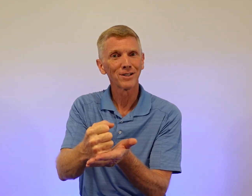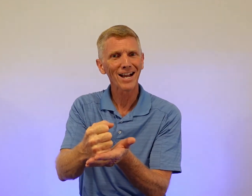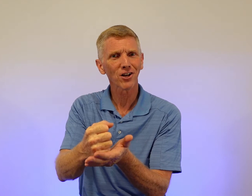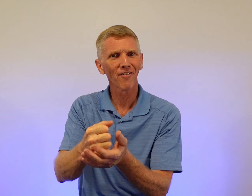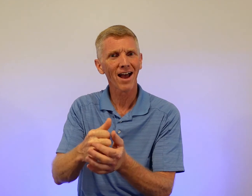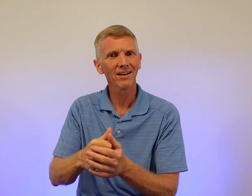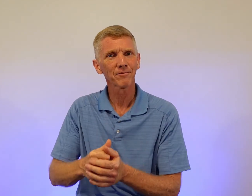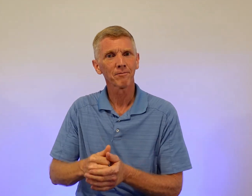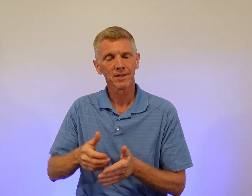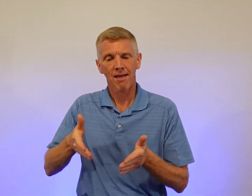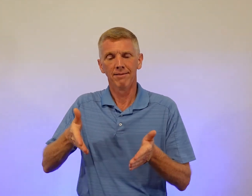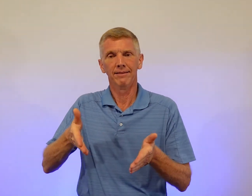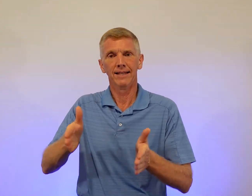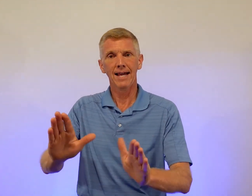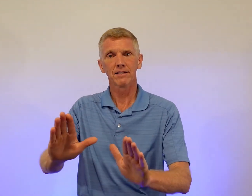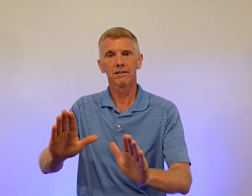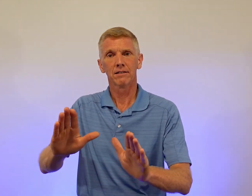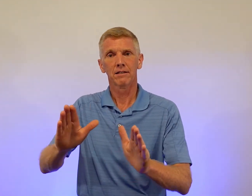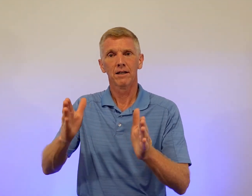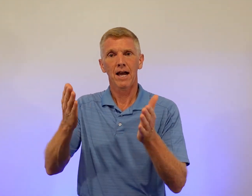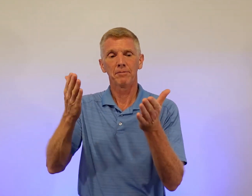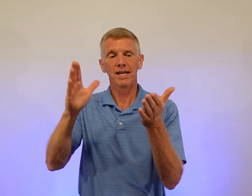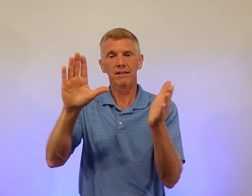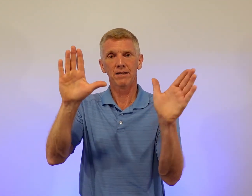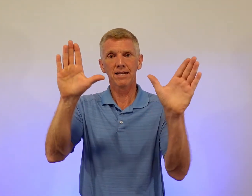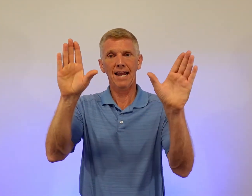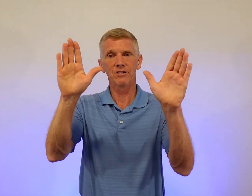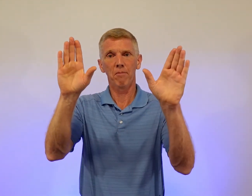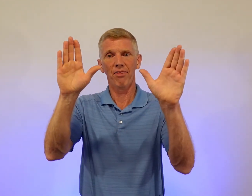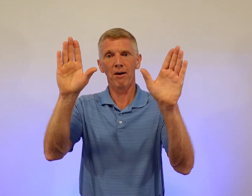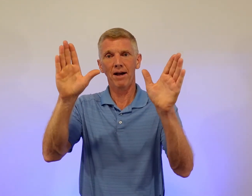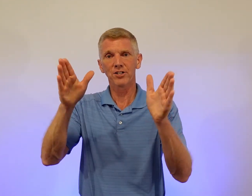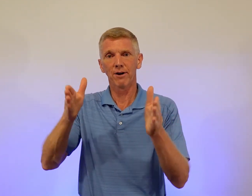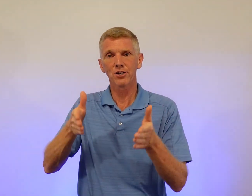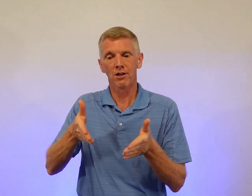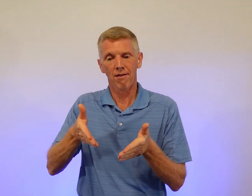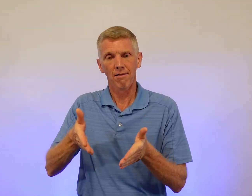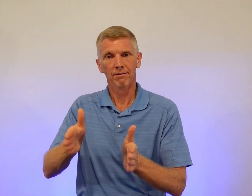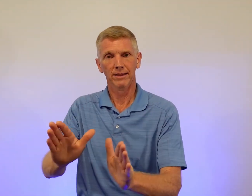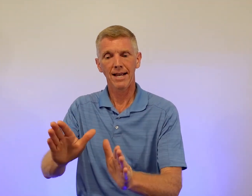catch all that? I'm taking these hands here with my thumb outstretched. Let